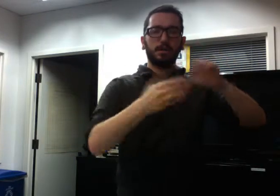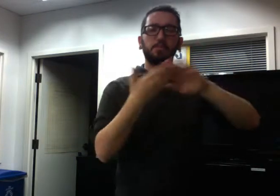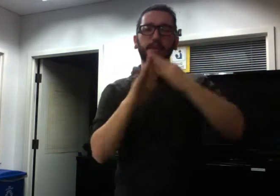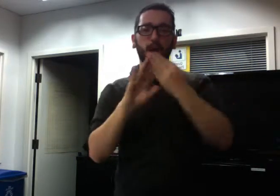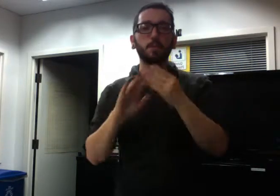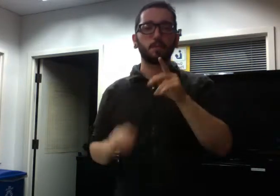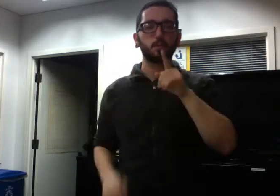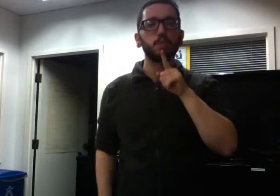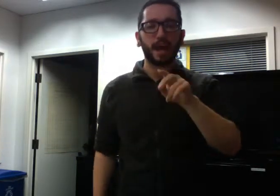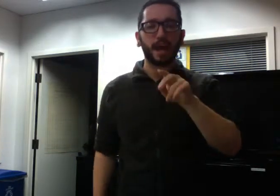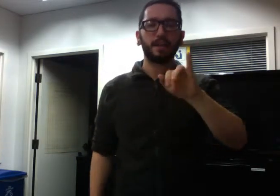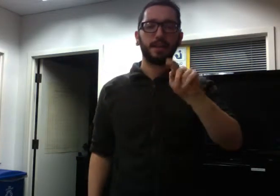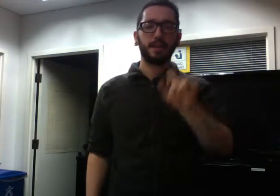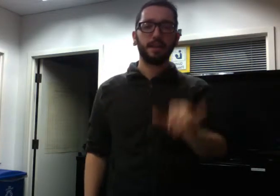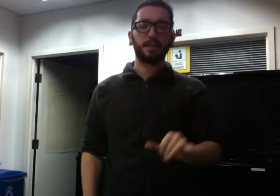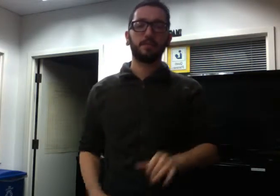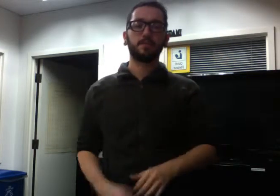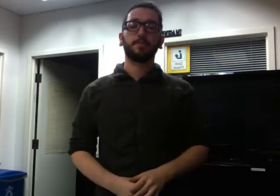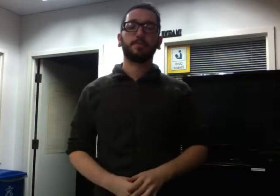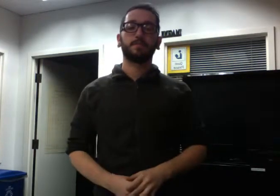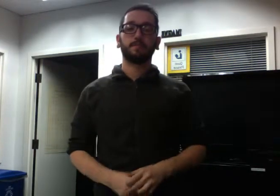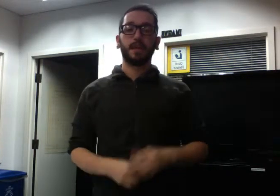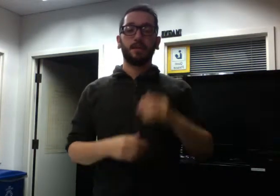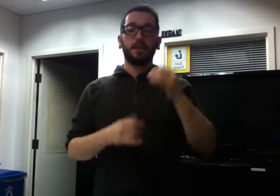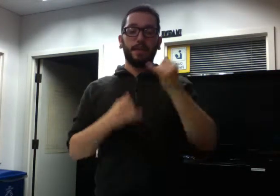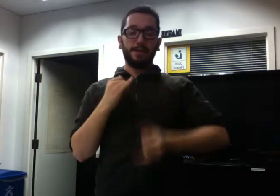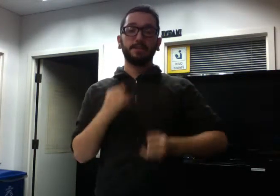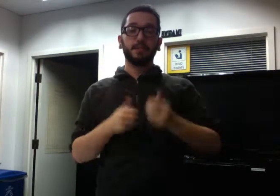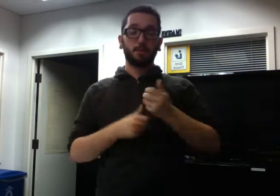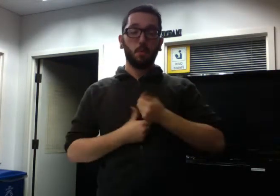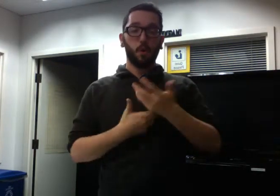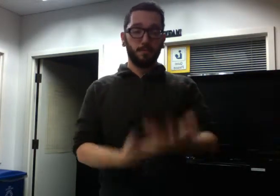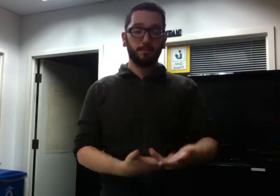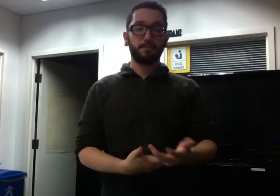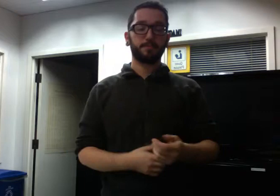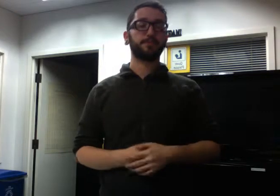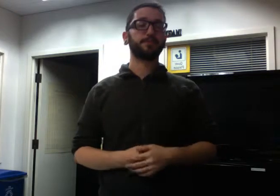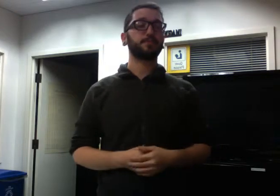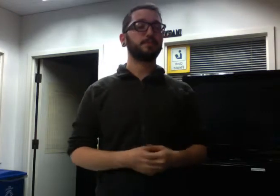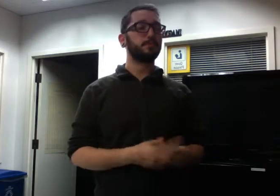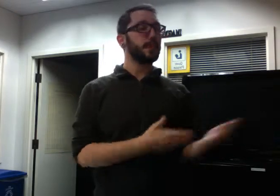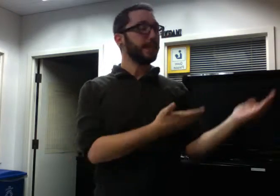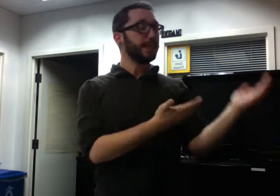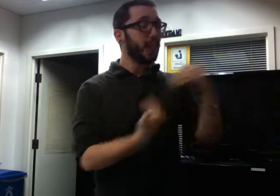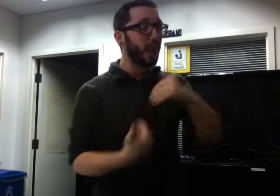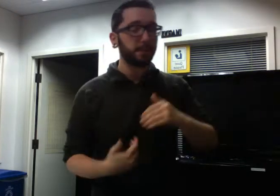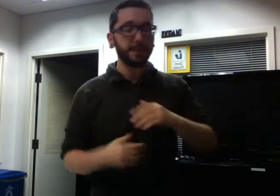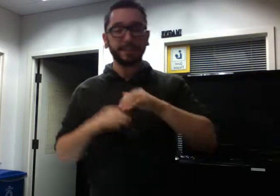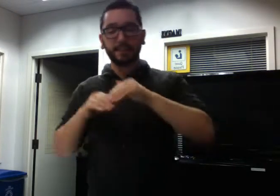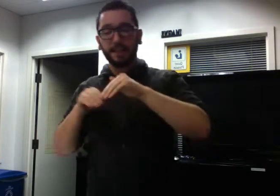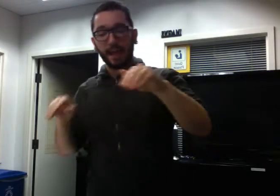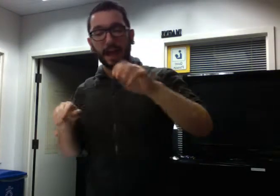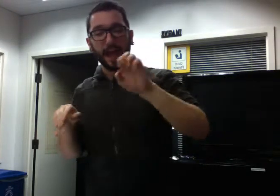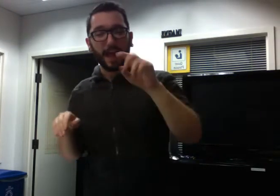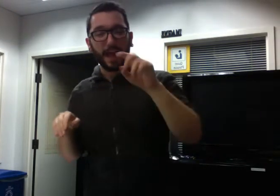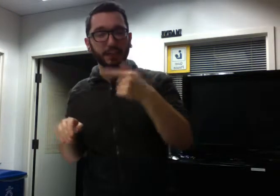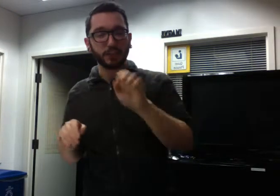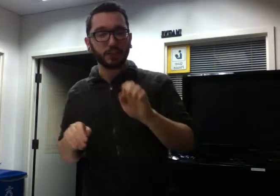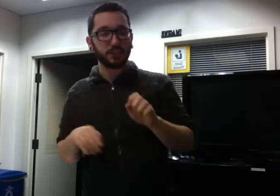"Come to the edge," he said. "No," they replied, "we will fall." "Come to the